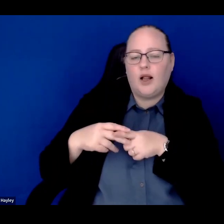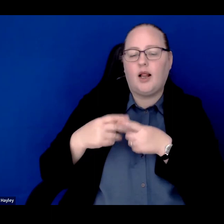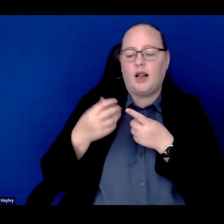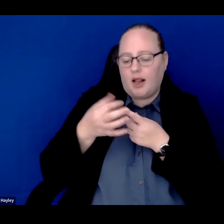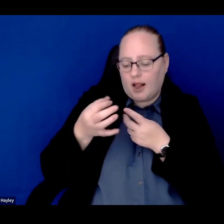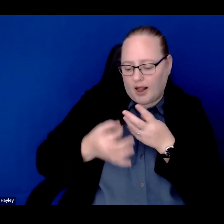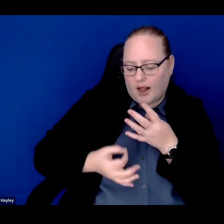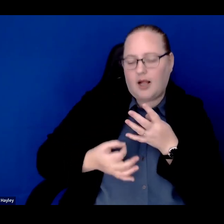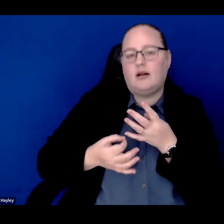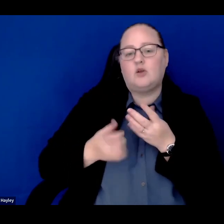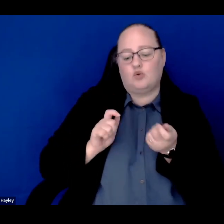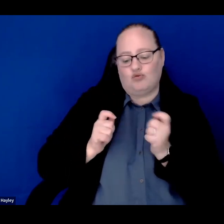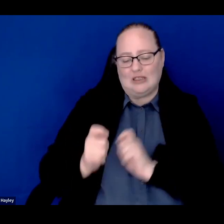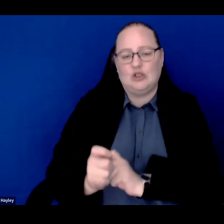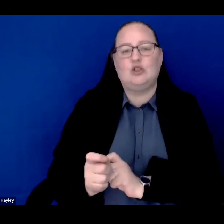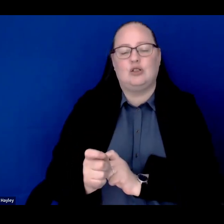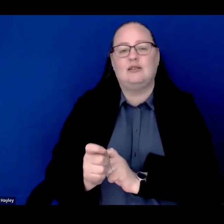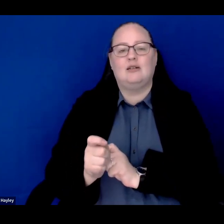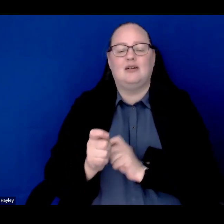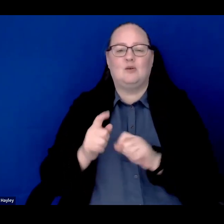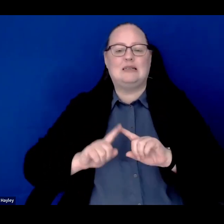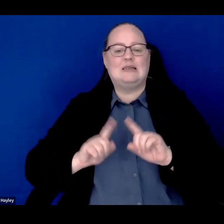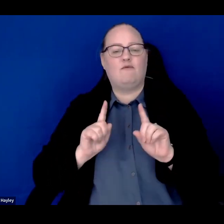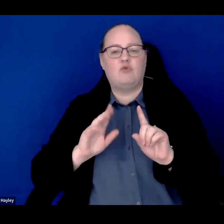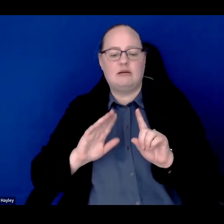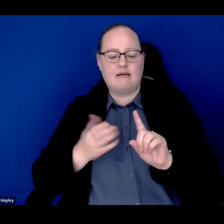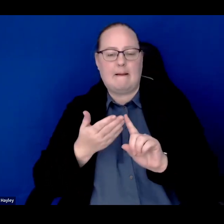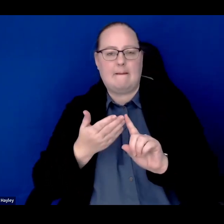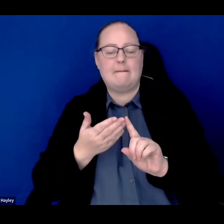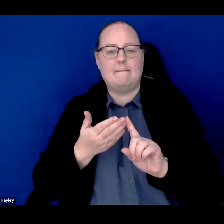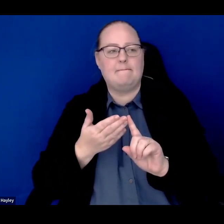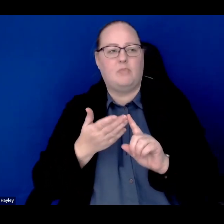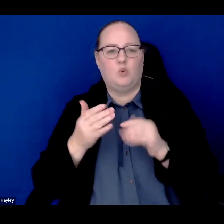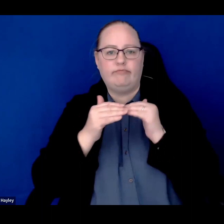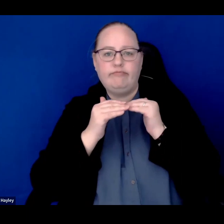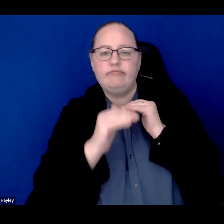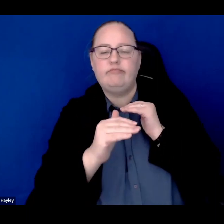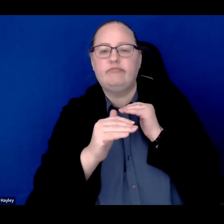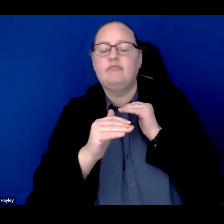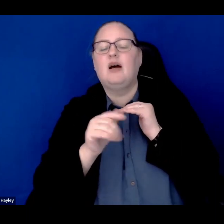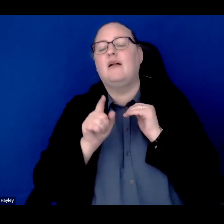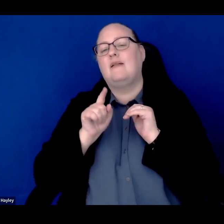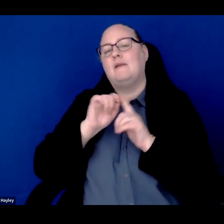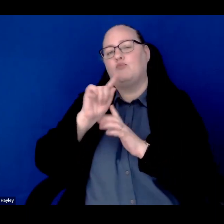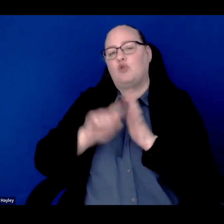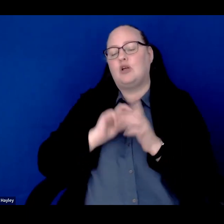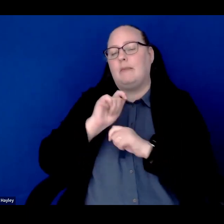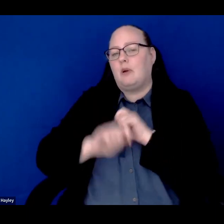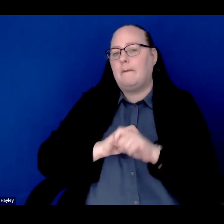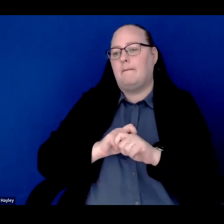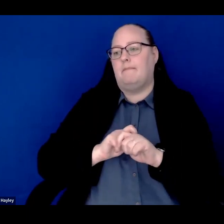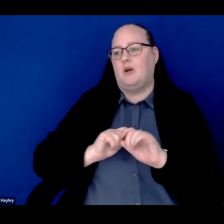destination. And that's really where like the project has been gaining in wealth. And I think that's why it's getting more popular, and that it's more